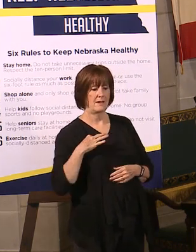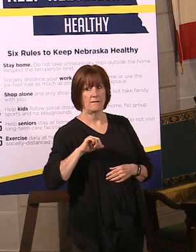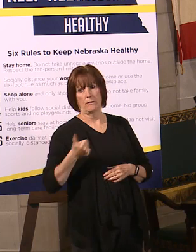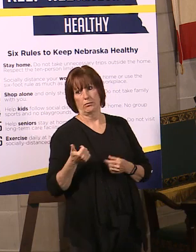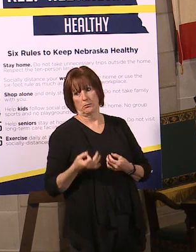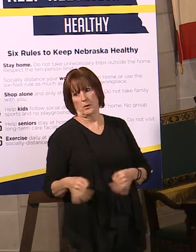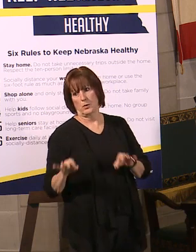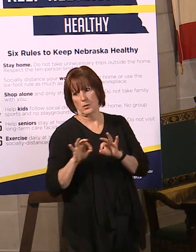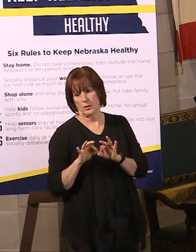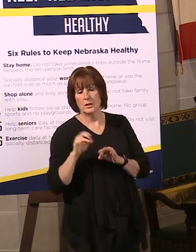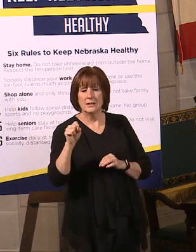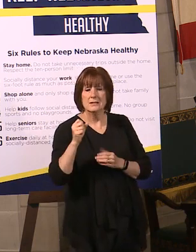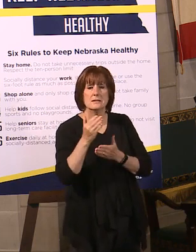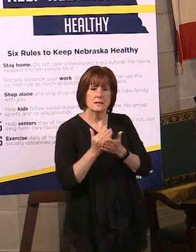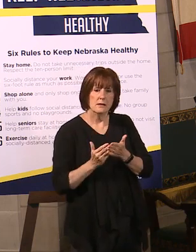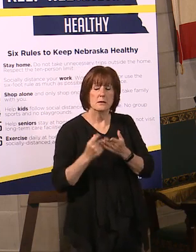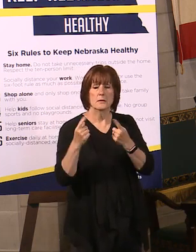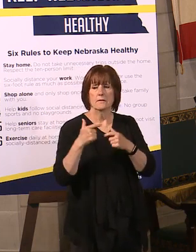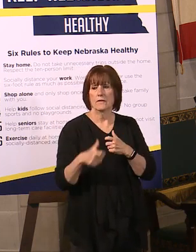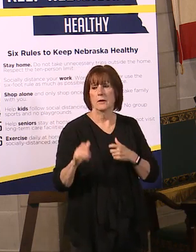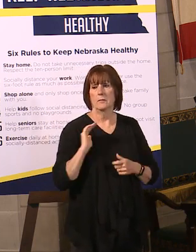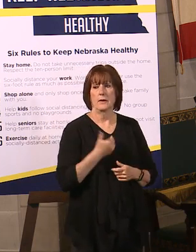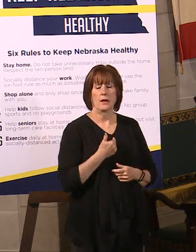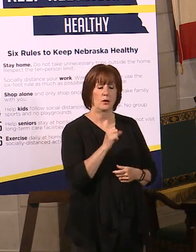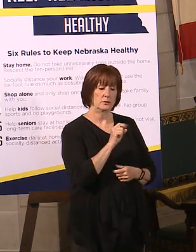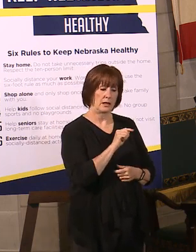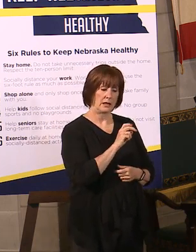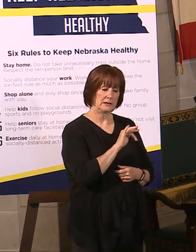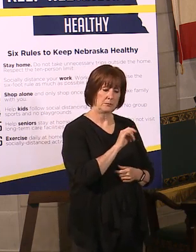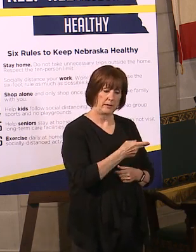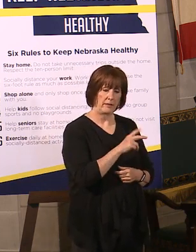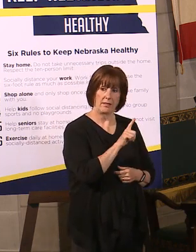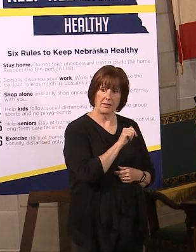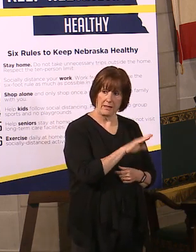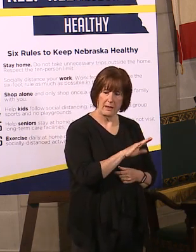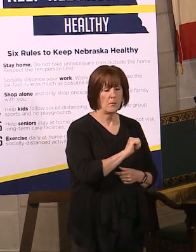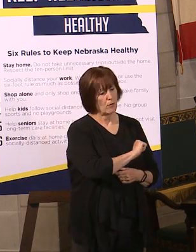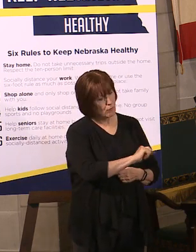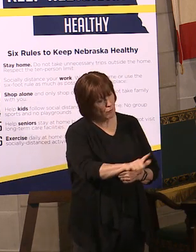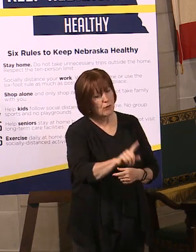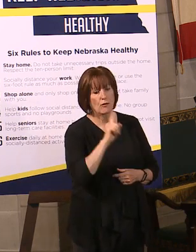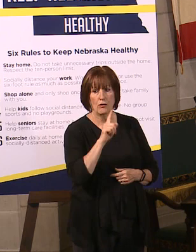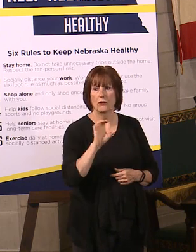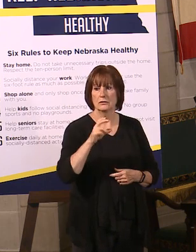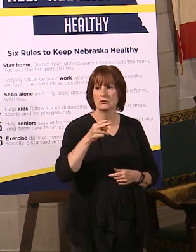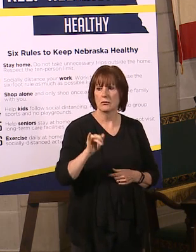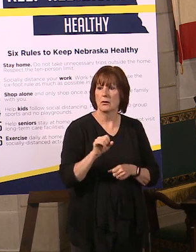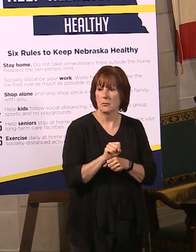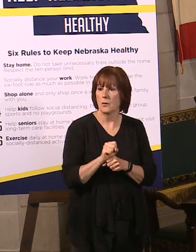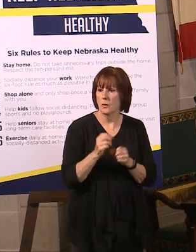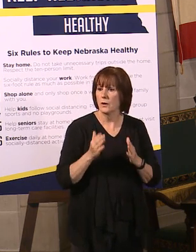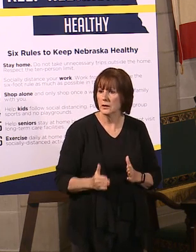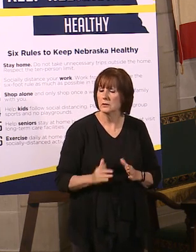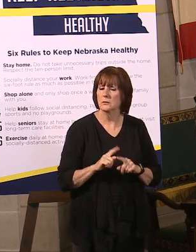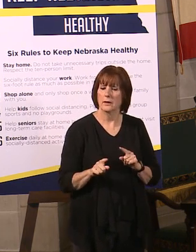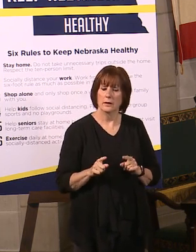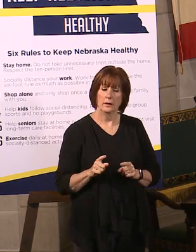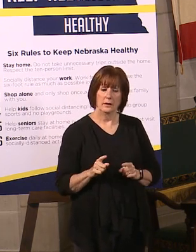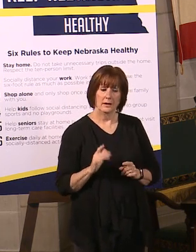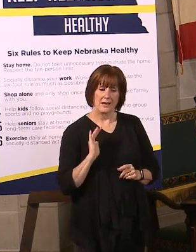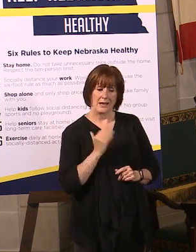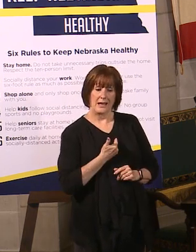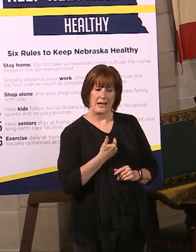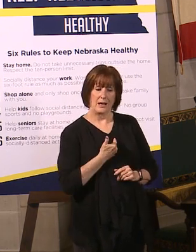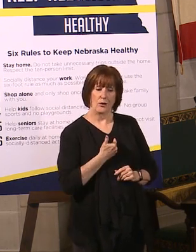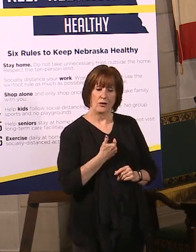And some of that, yes, is coming from our St. Elizabeth laboratory. They all currently are CHI Health employees. But again, part of the system advantage